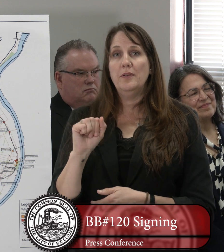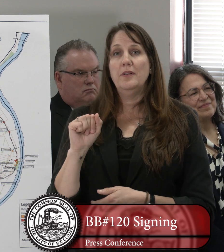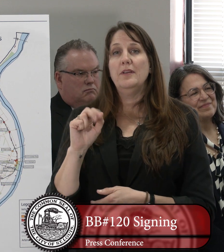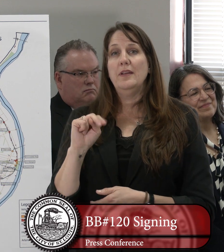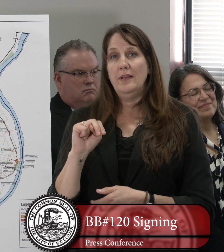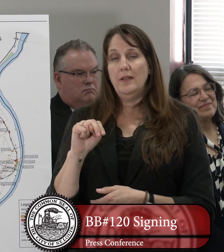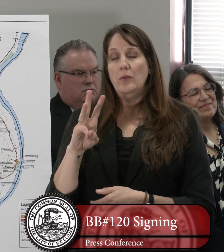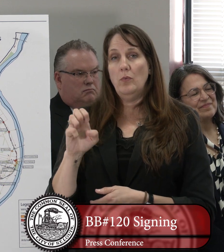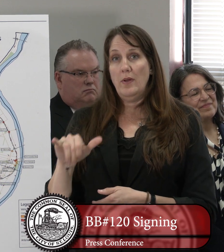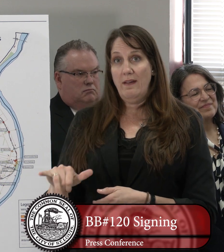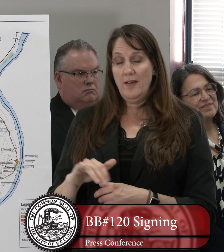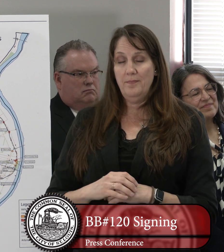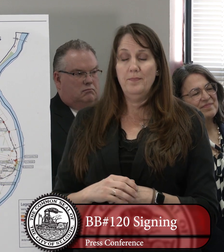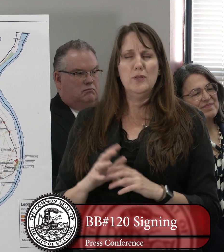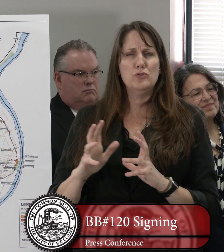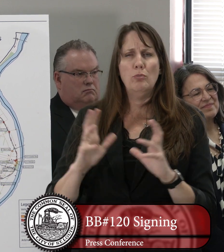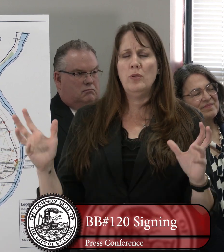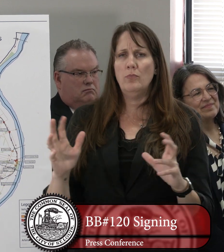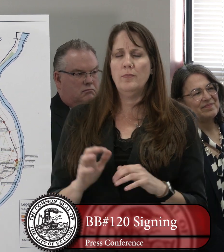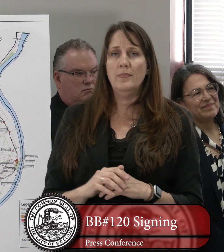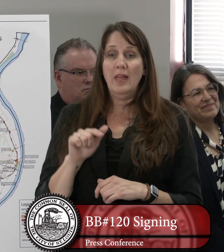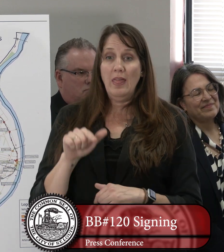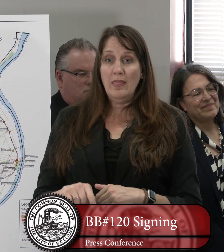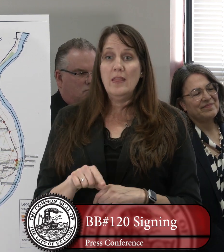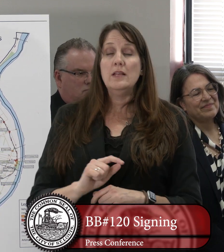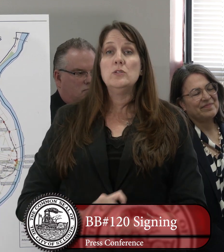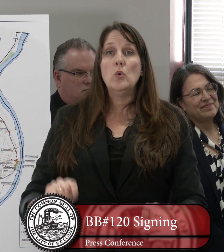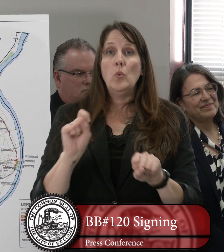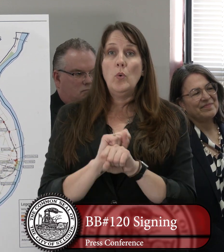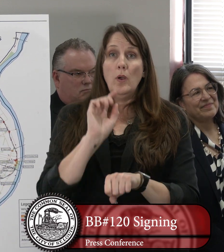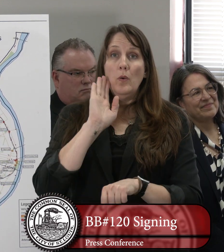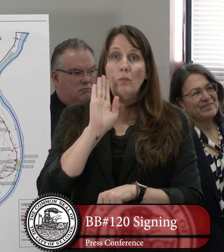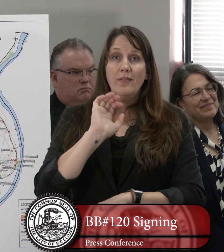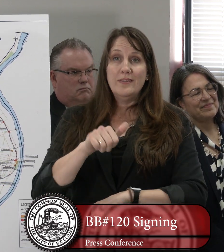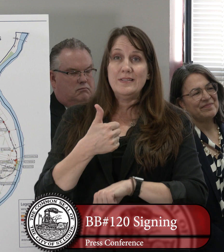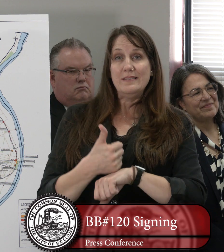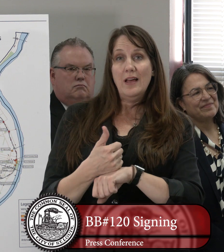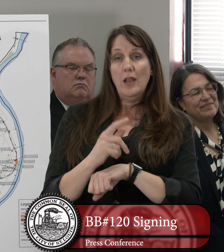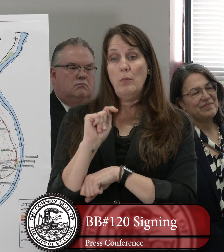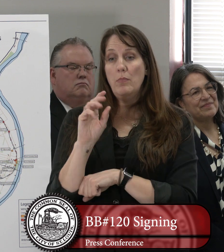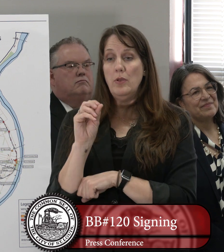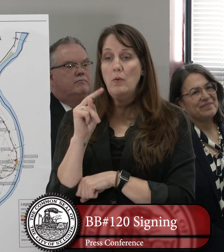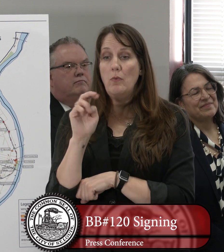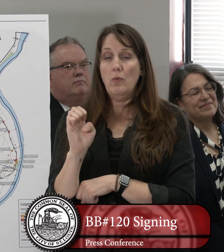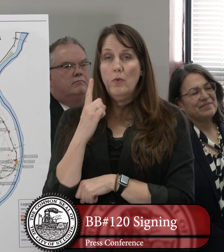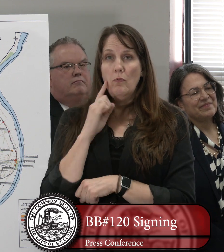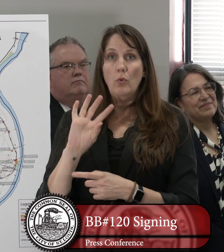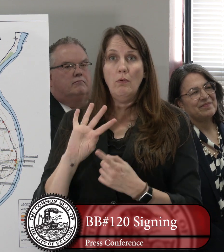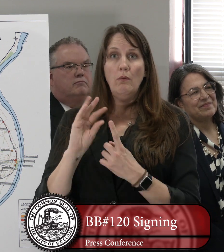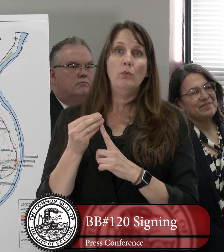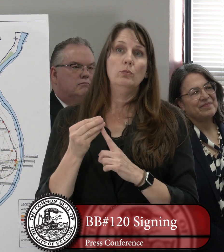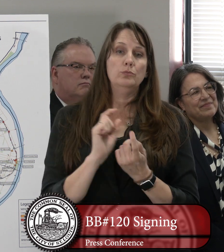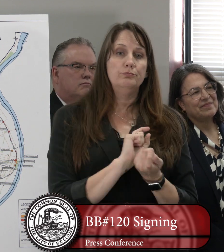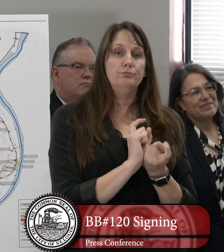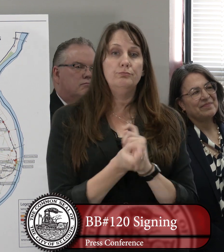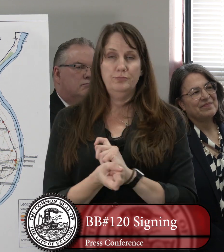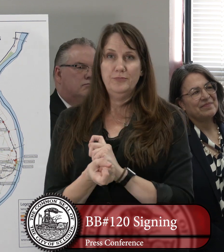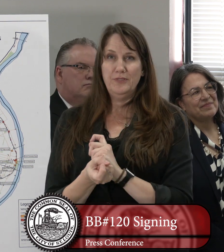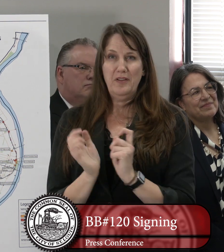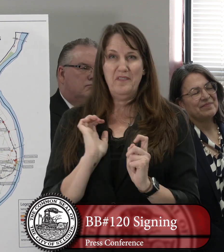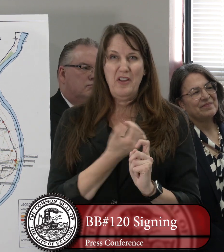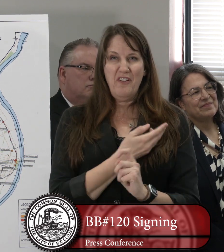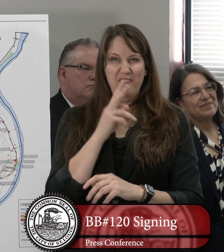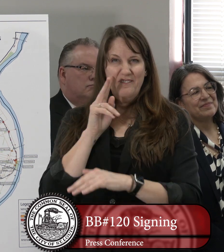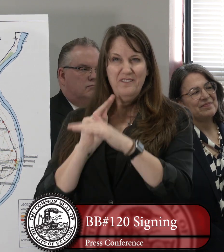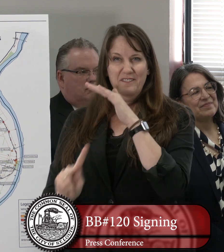is absolutely critical because these projects are going to set the tone for a culture shift around our vision of St. Louis that's a great place to get